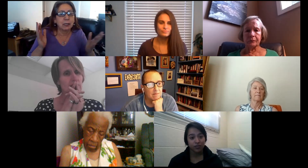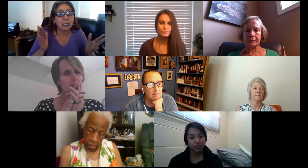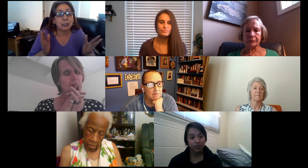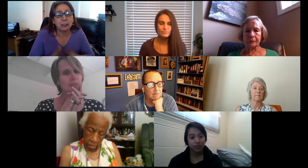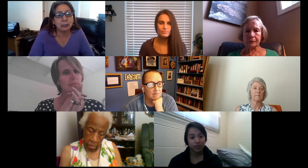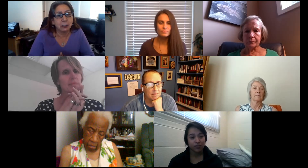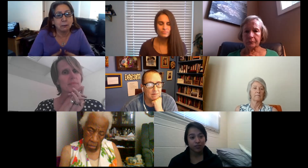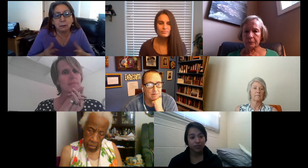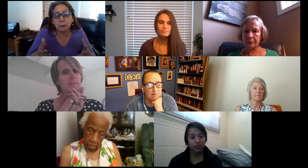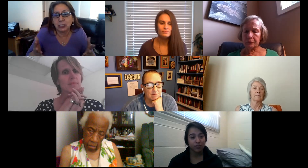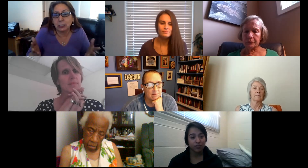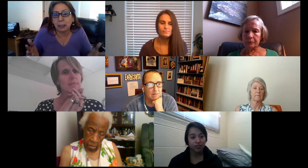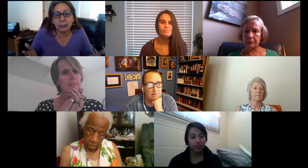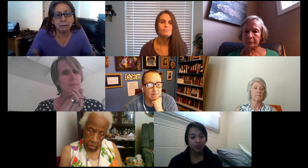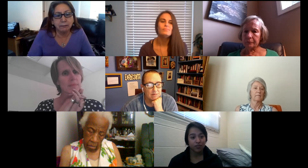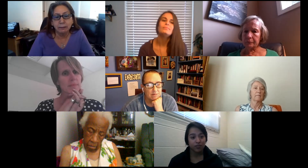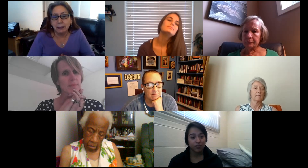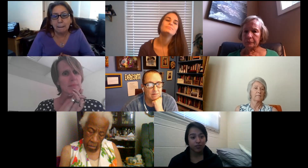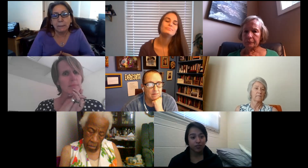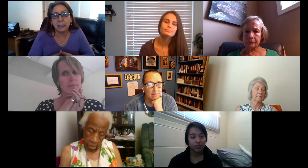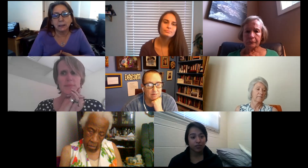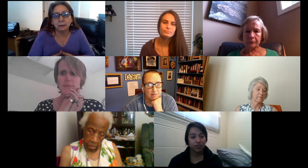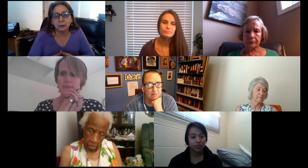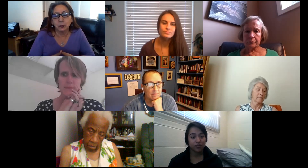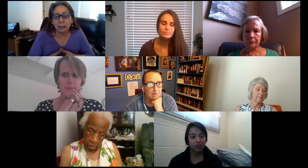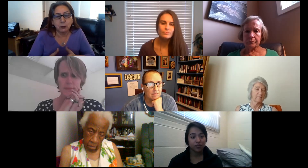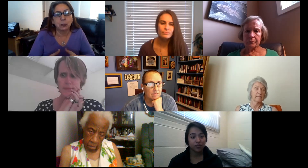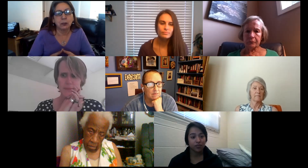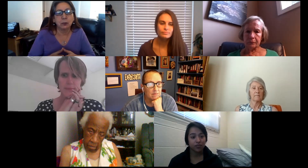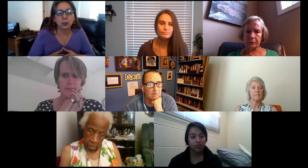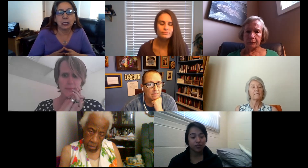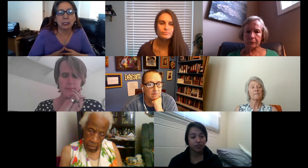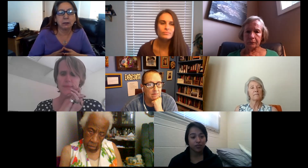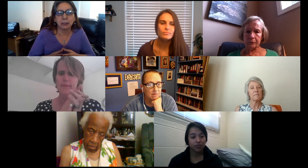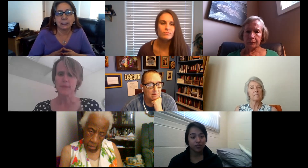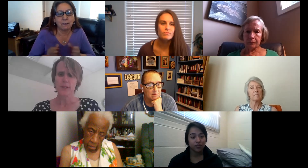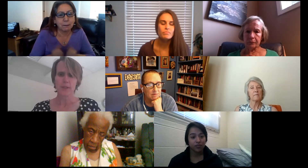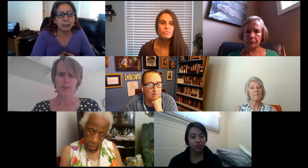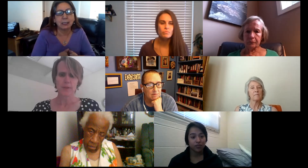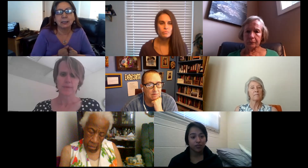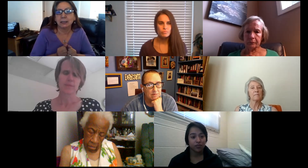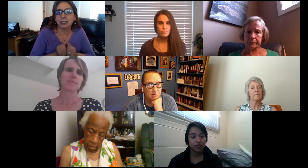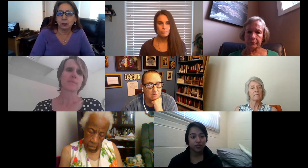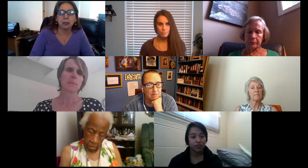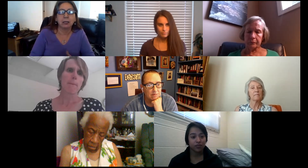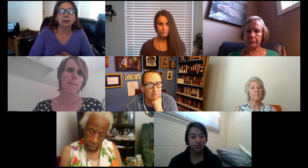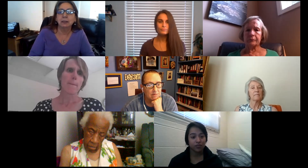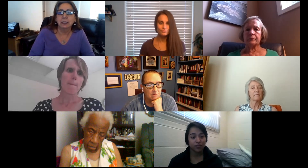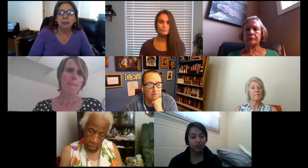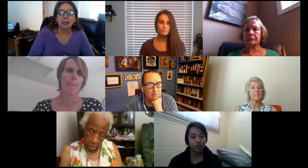I could. I don't know much about it, but we have to work together as a family, stay strong. I